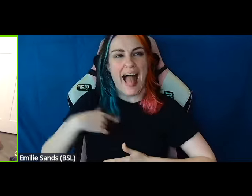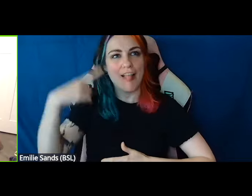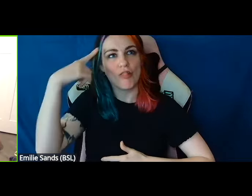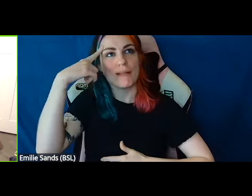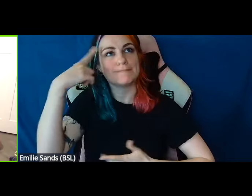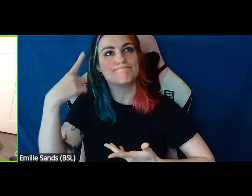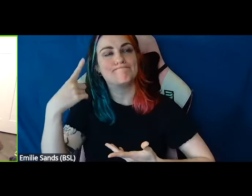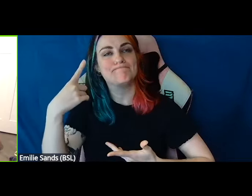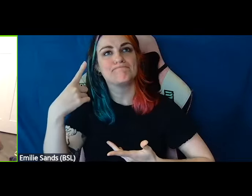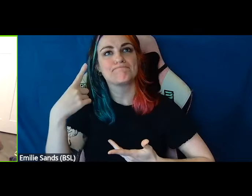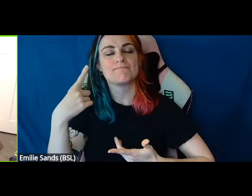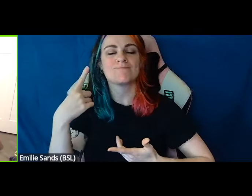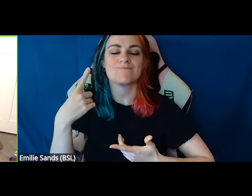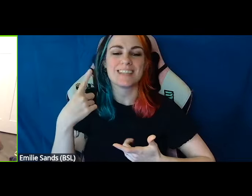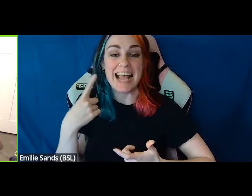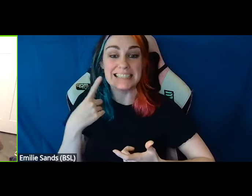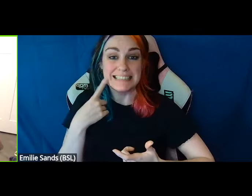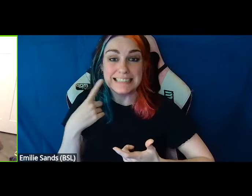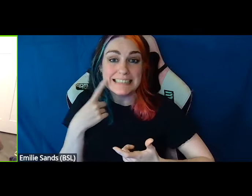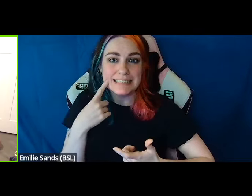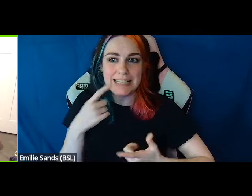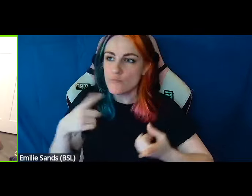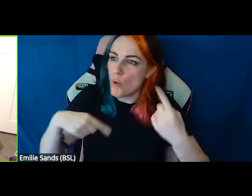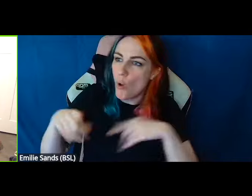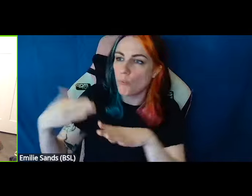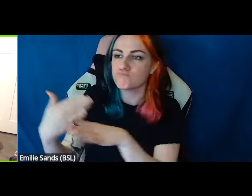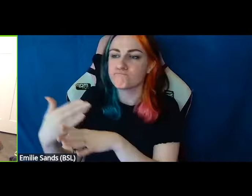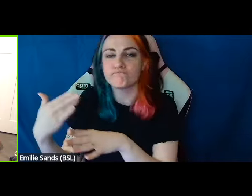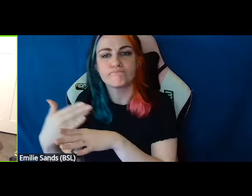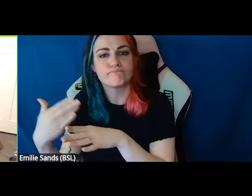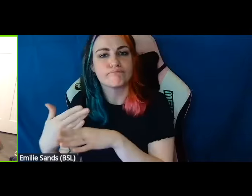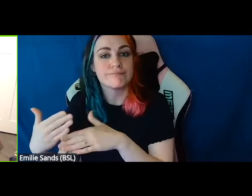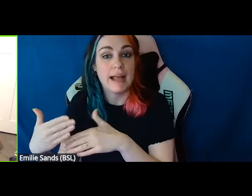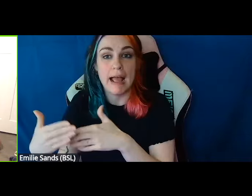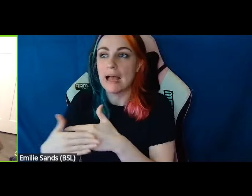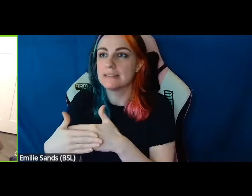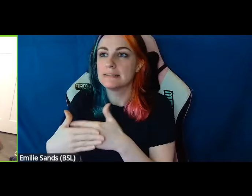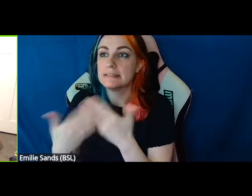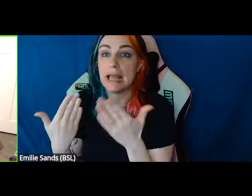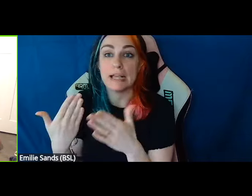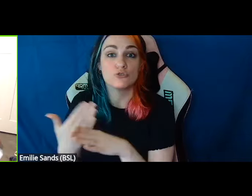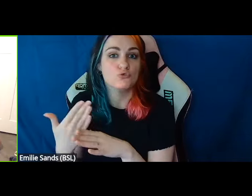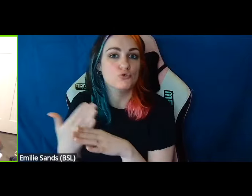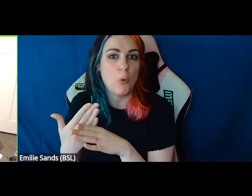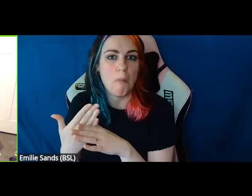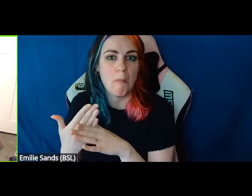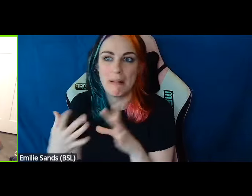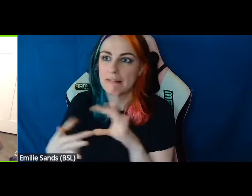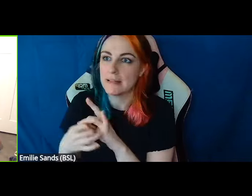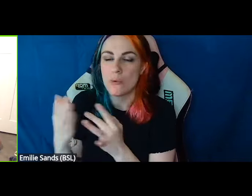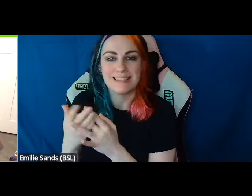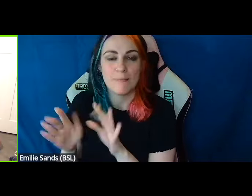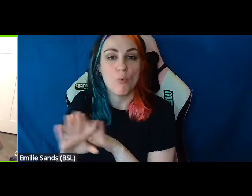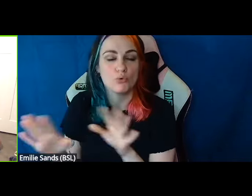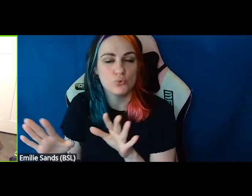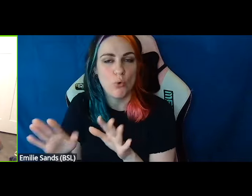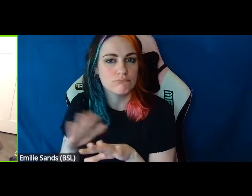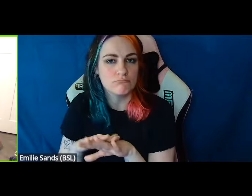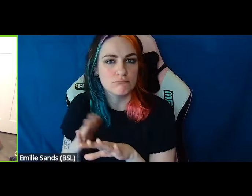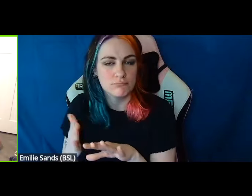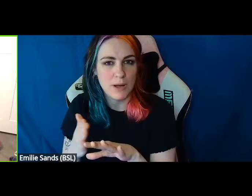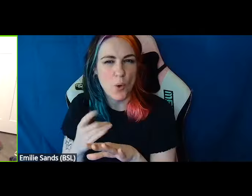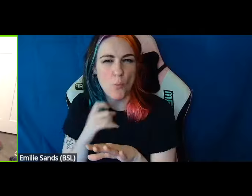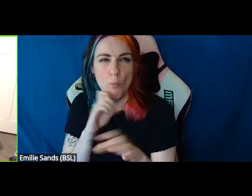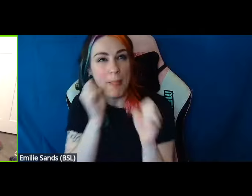are all doing our own jobs, whether our day job is accessibility or not, to sometimes lose track of the bigger picture